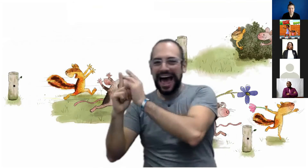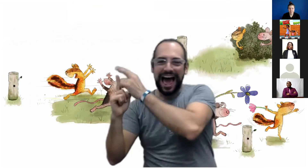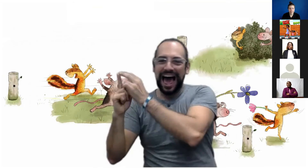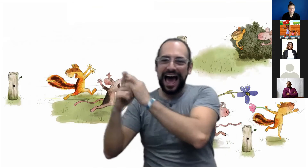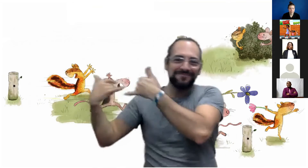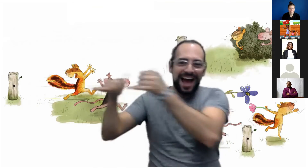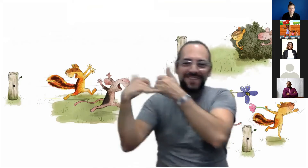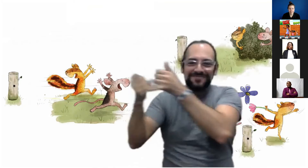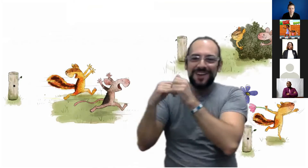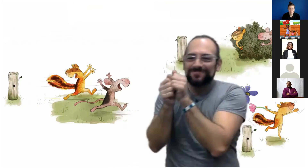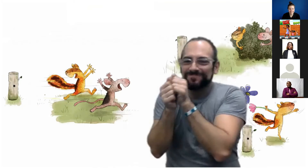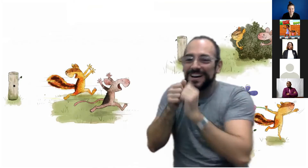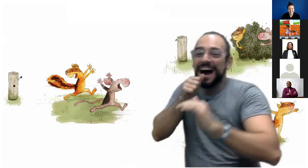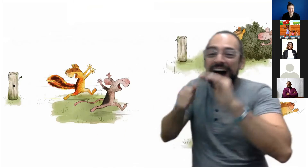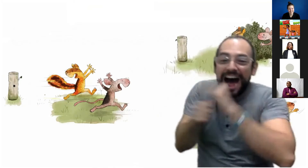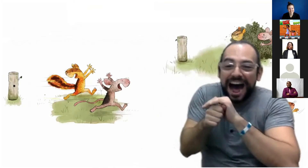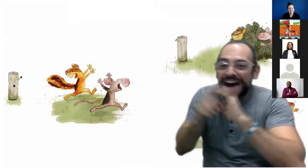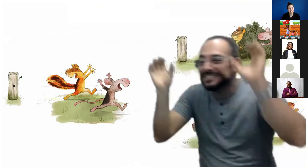Log didn't do a very good job catching them.